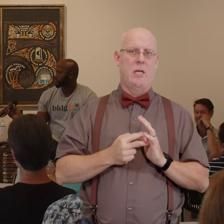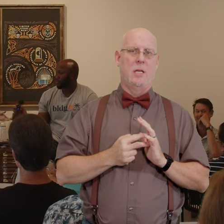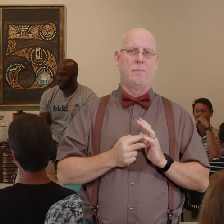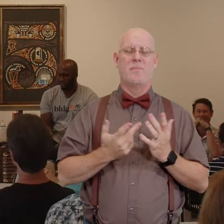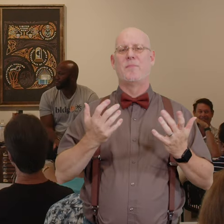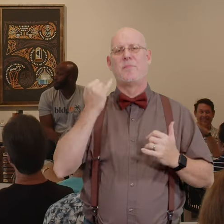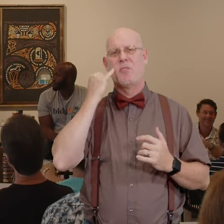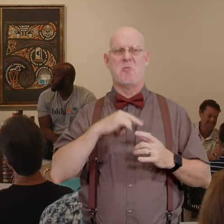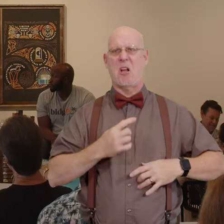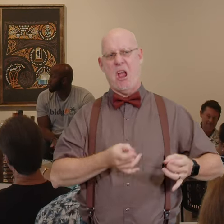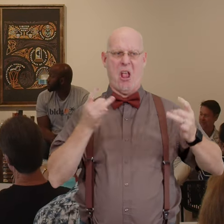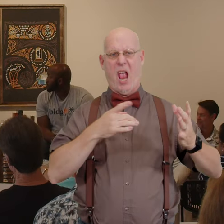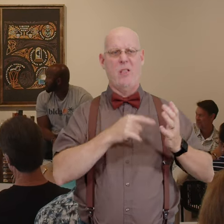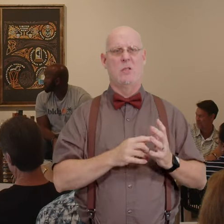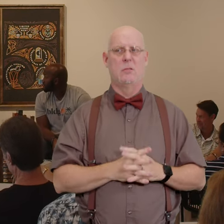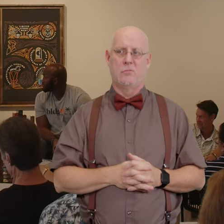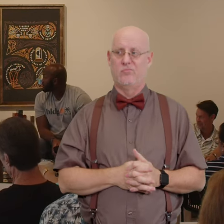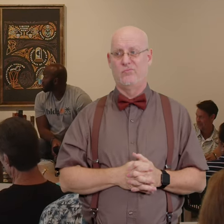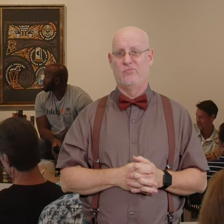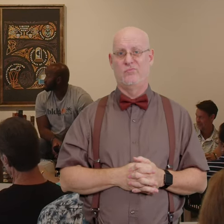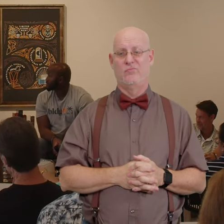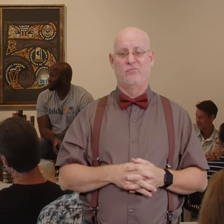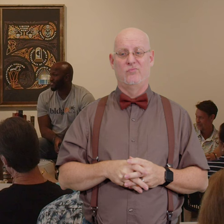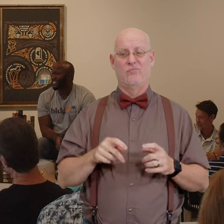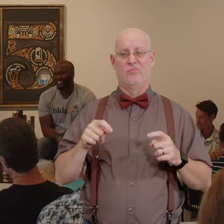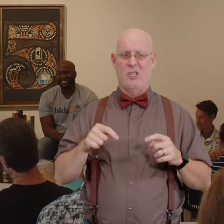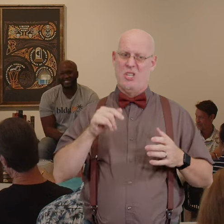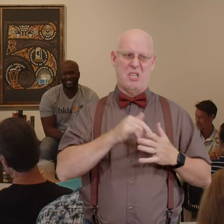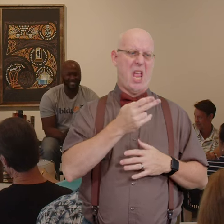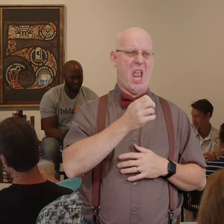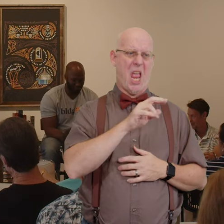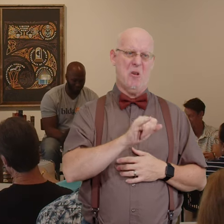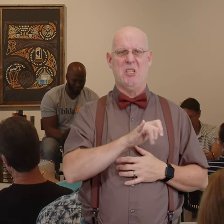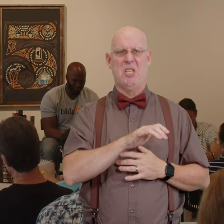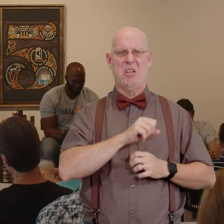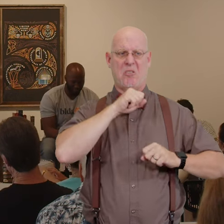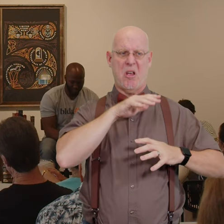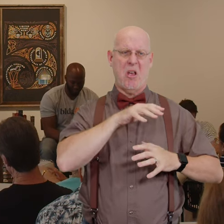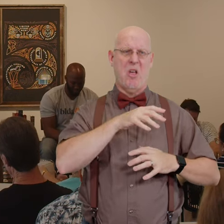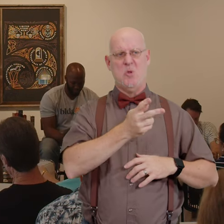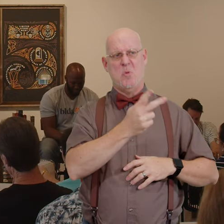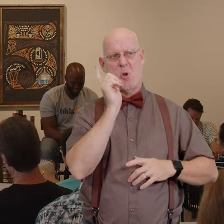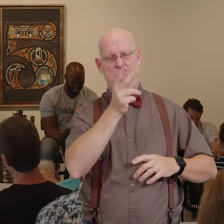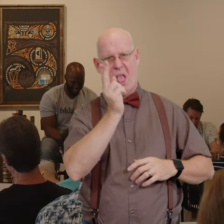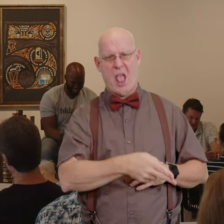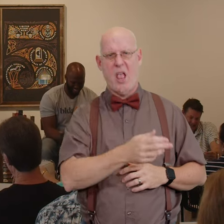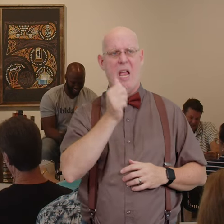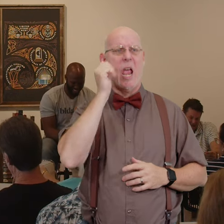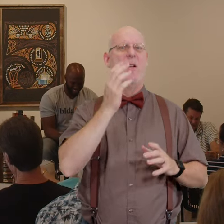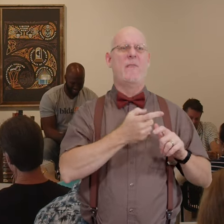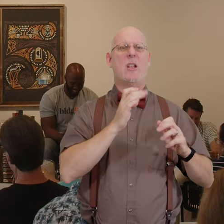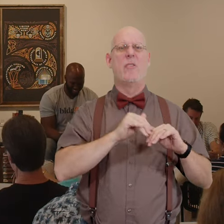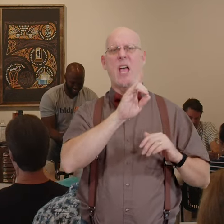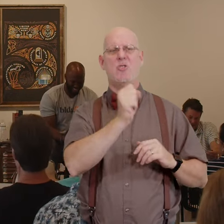Yeah, I mean, there's if you're like, I hate this. This is heresy and Aaron and Deshaun are going to hell.